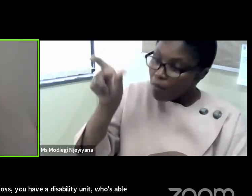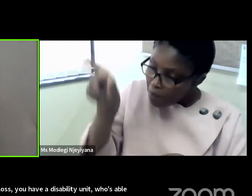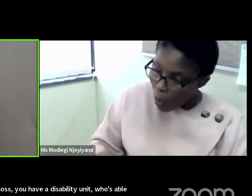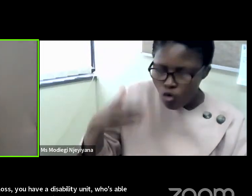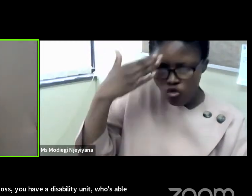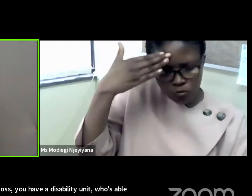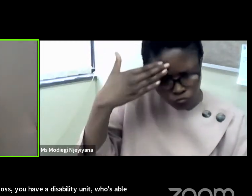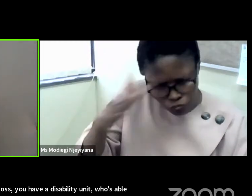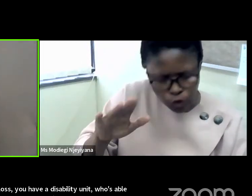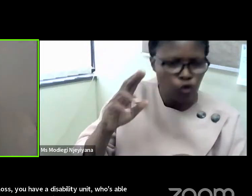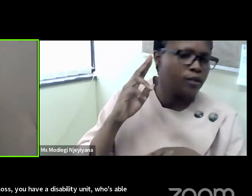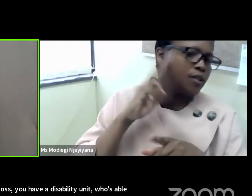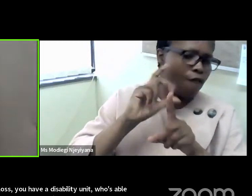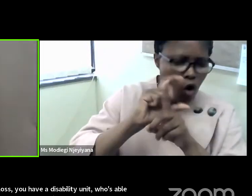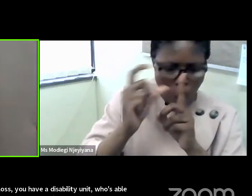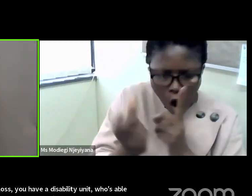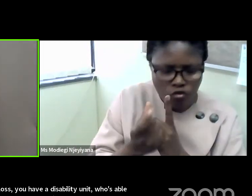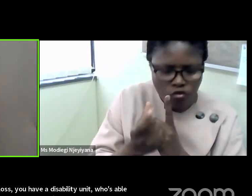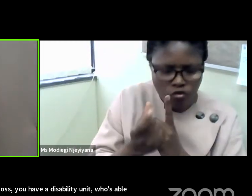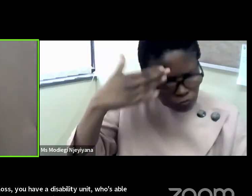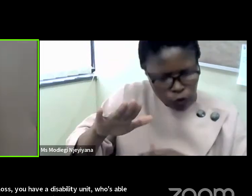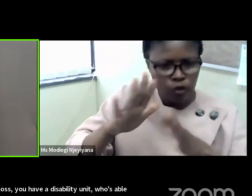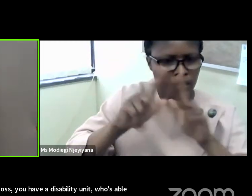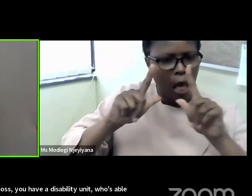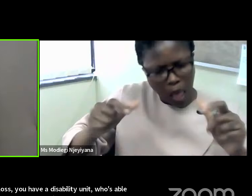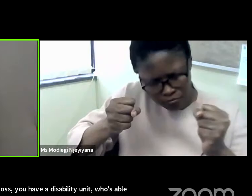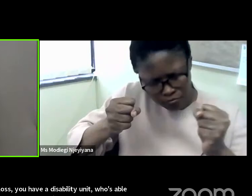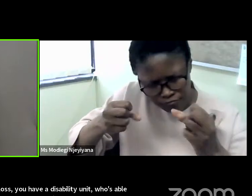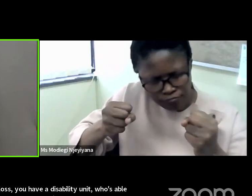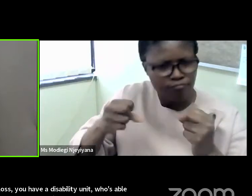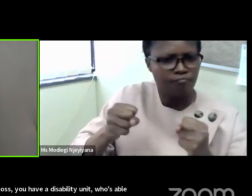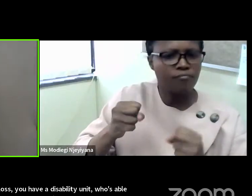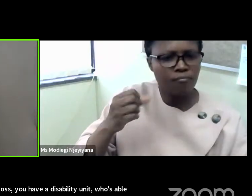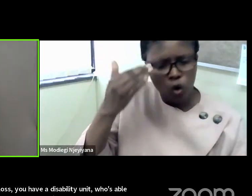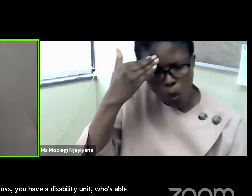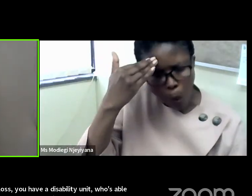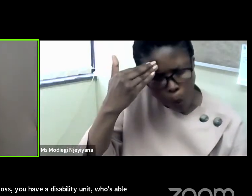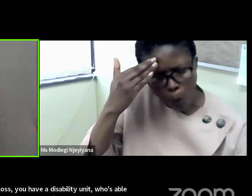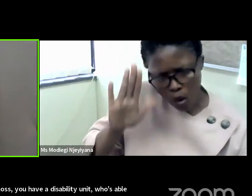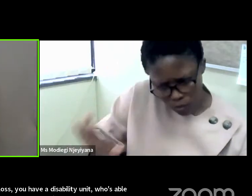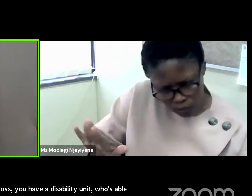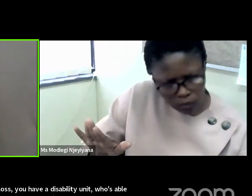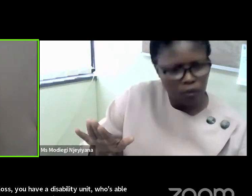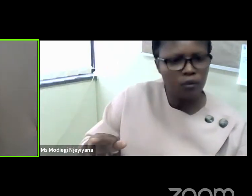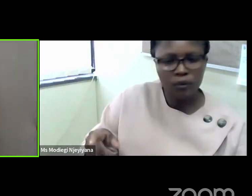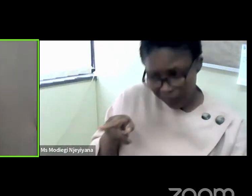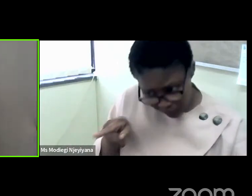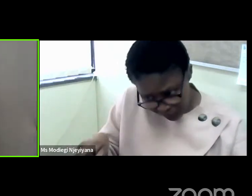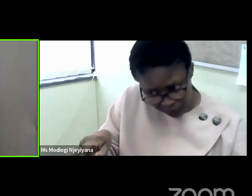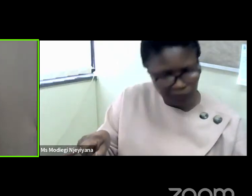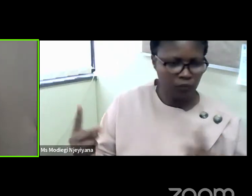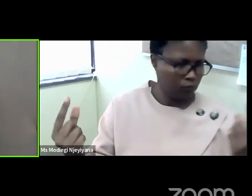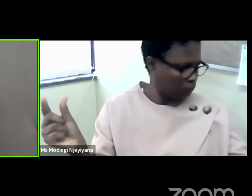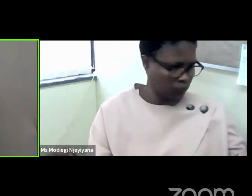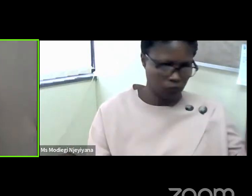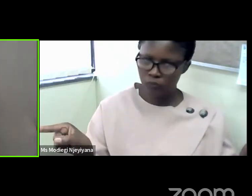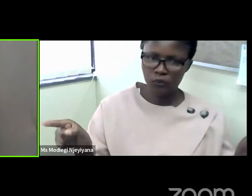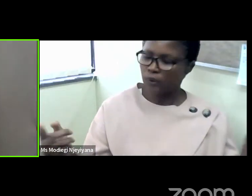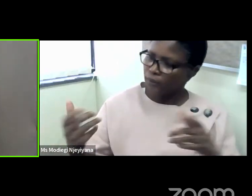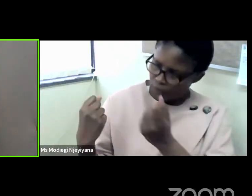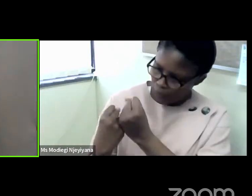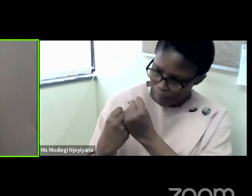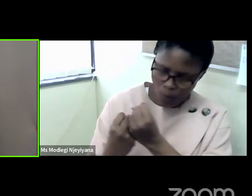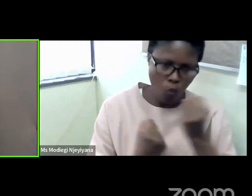rehabilitation of the hearing loss. But you still require a person who is knowledgeable about sign language, deaf culture,